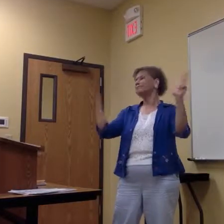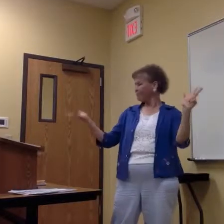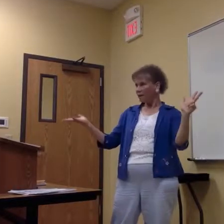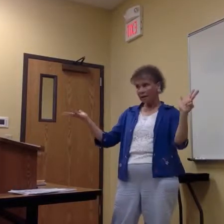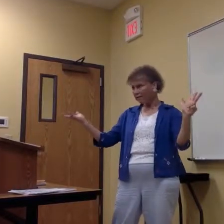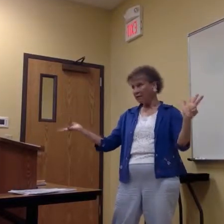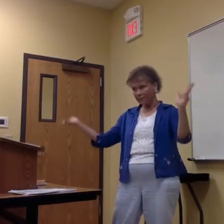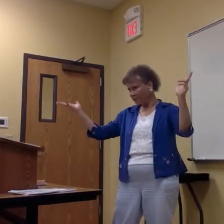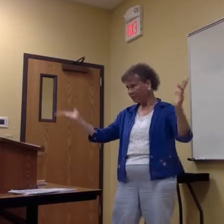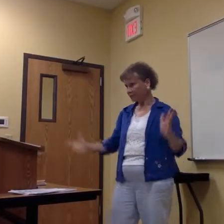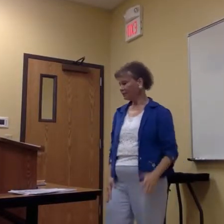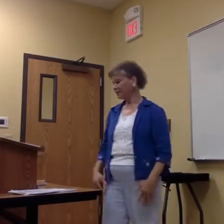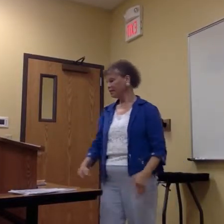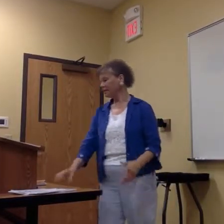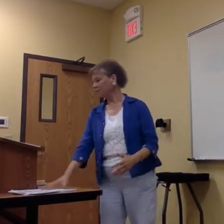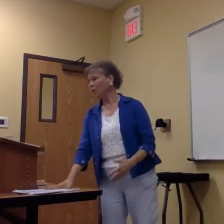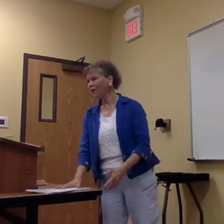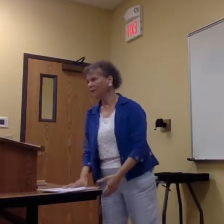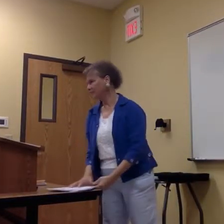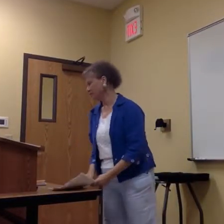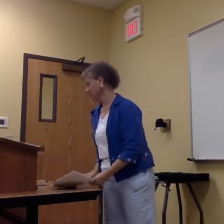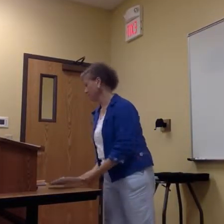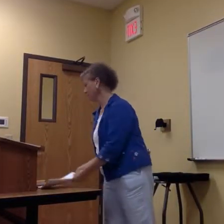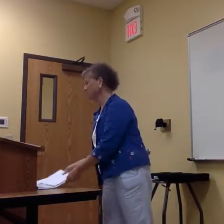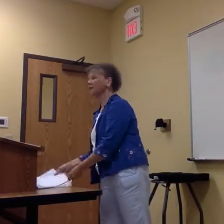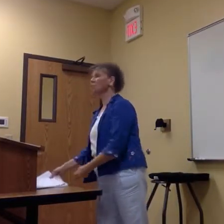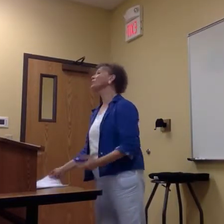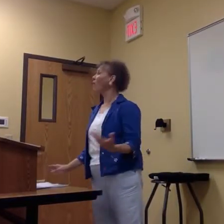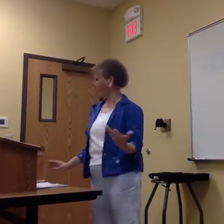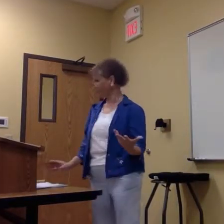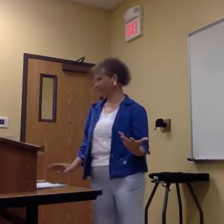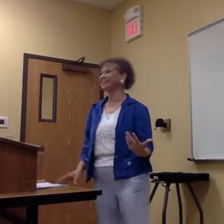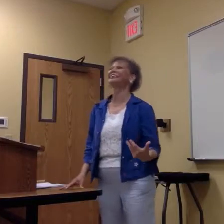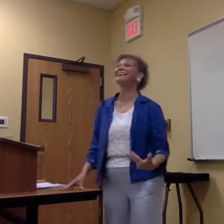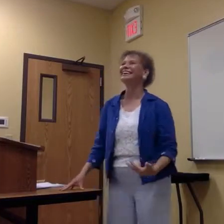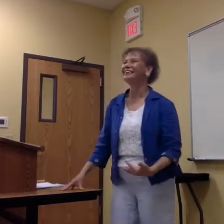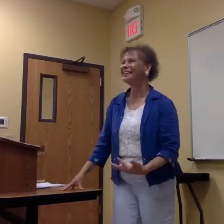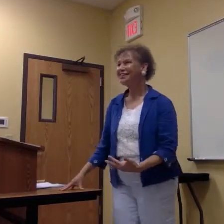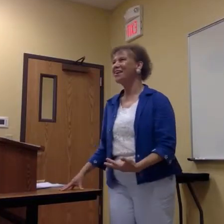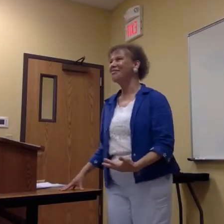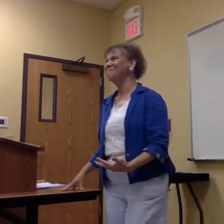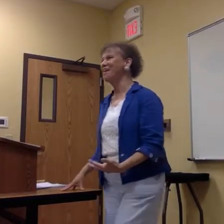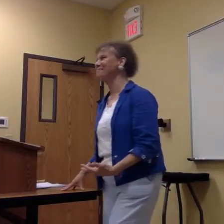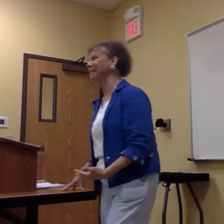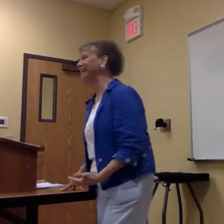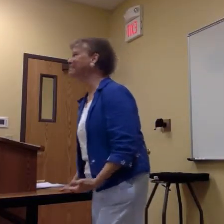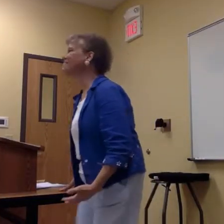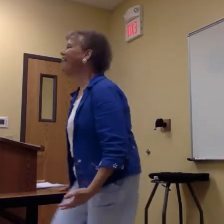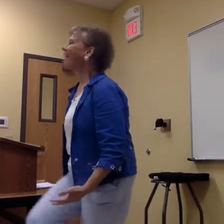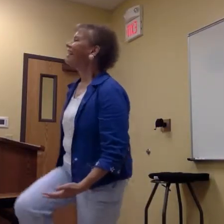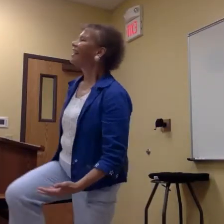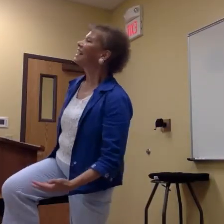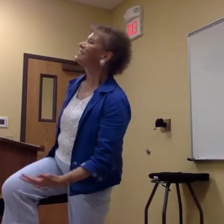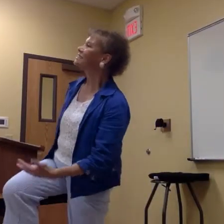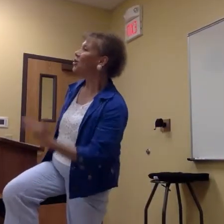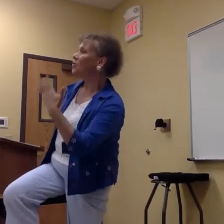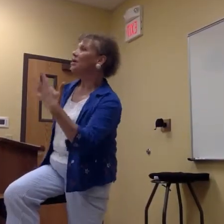it's a point of discussion, point of argument among many. All right, so ages. You